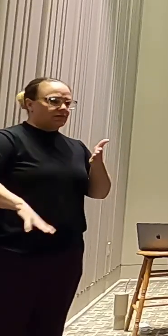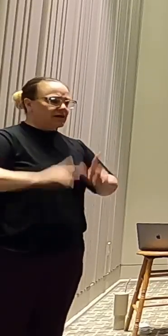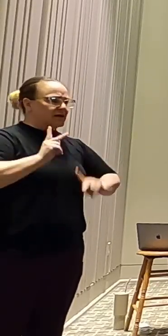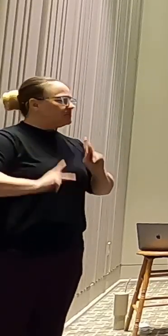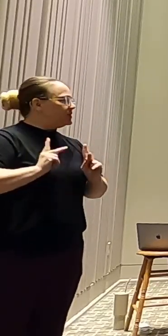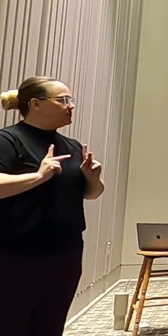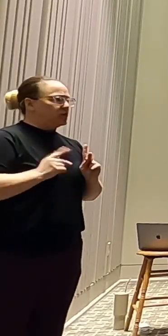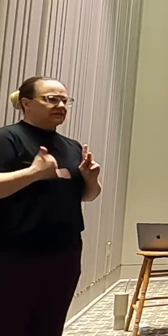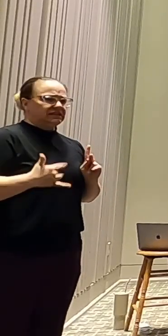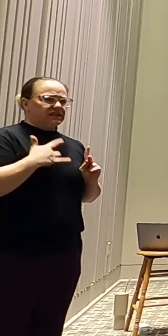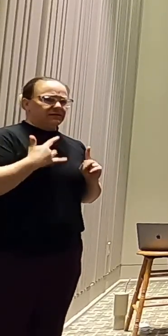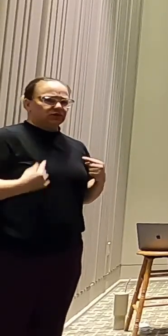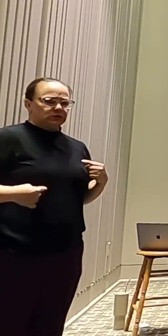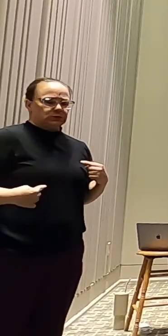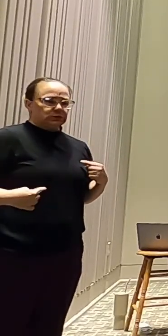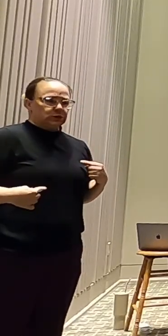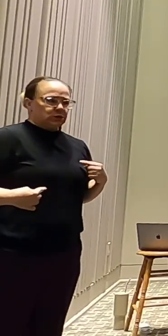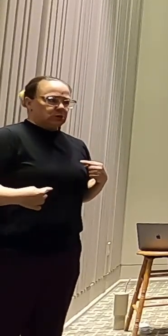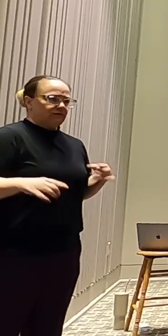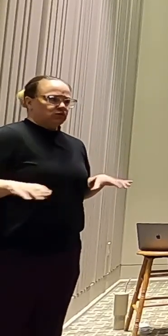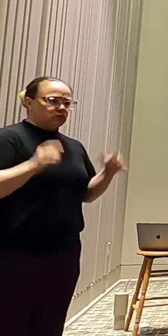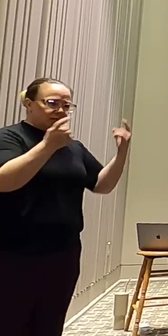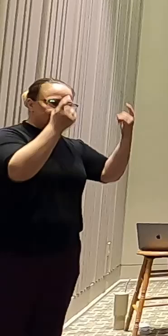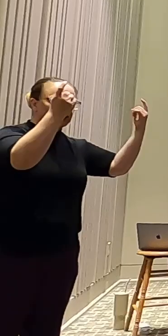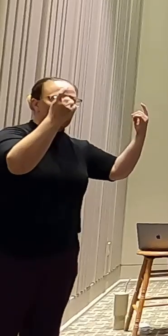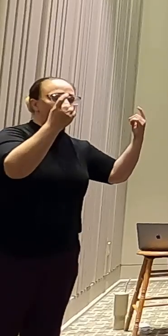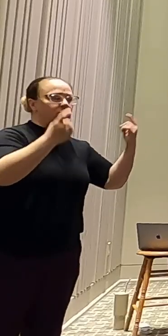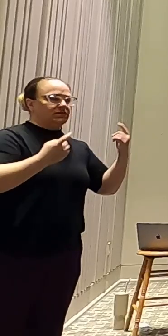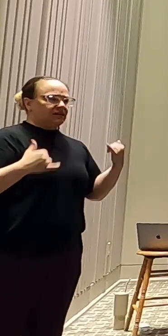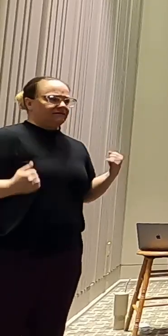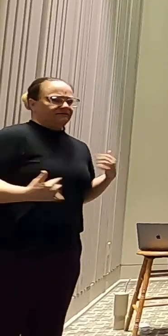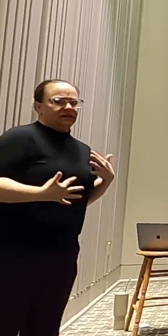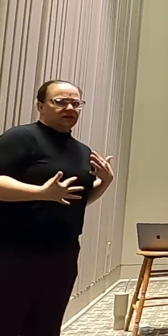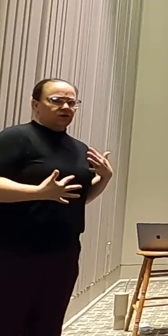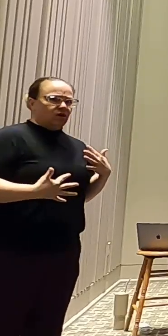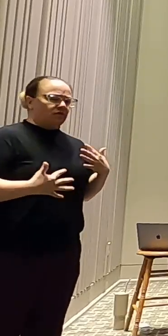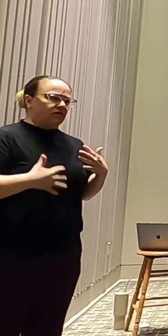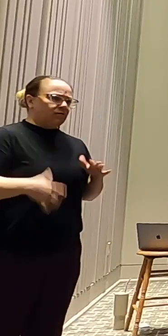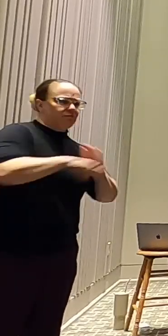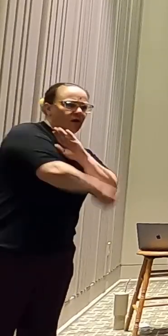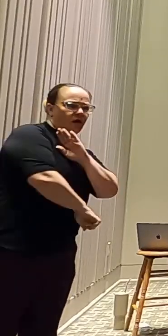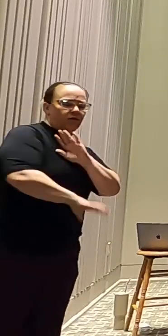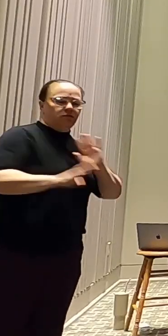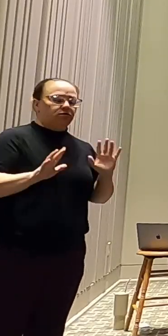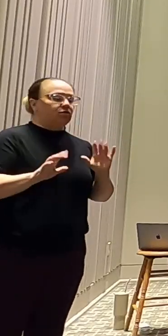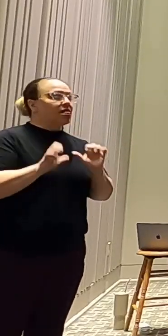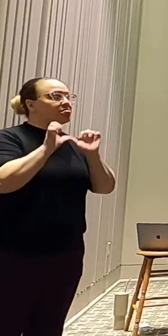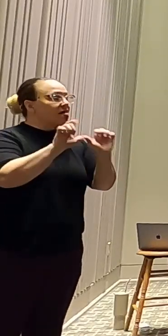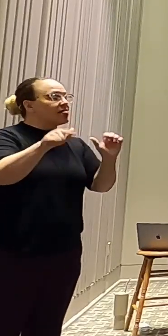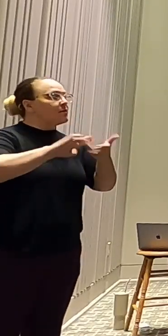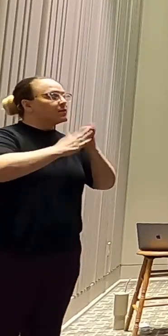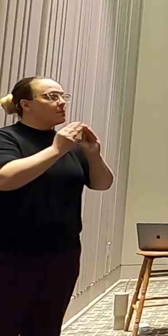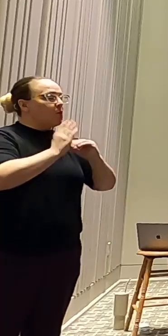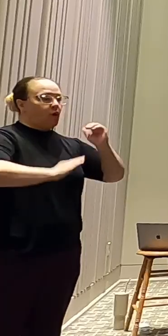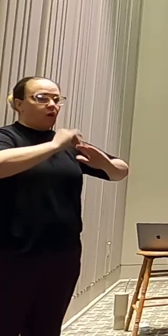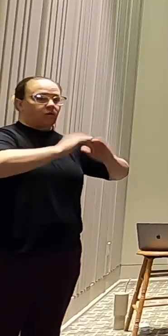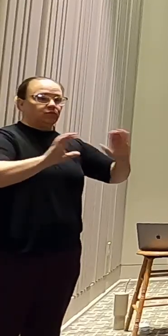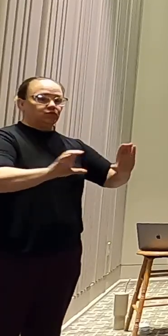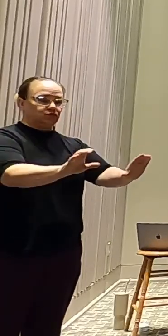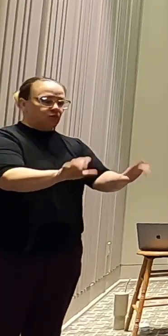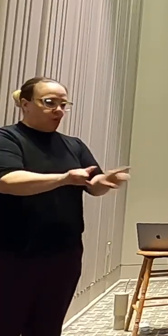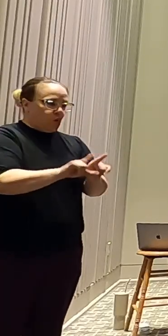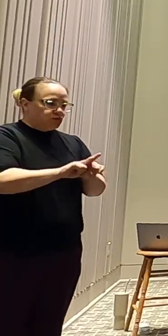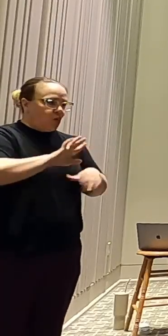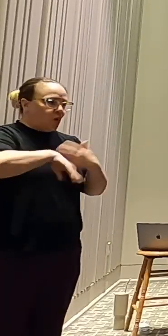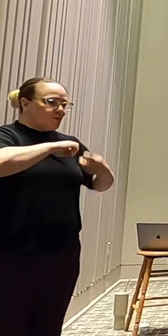comfortable enough to perform these ceremonies without fearing repercussions. There was also the issue of all of